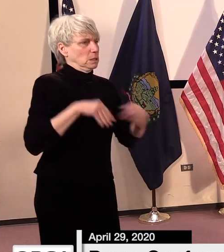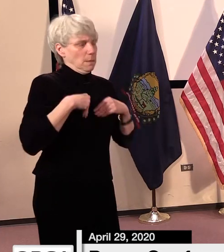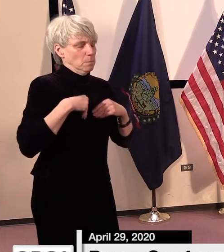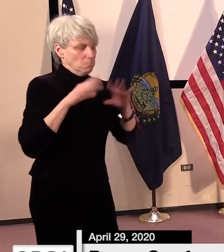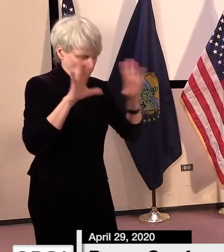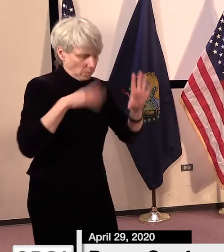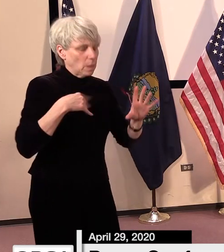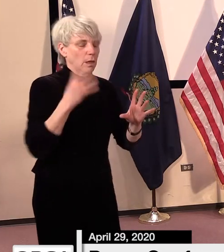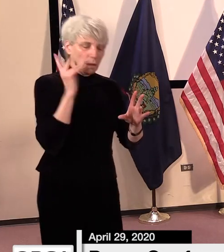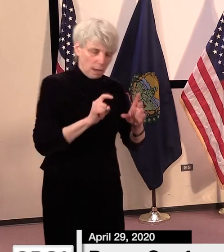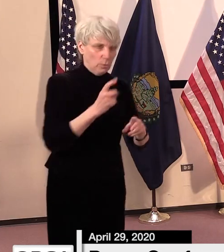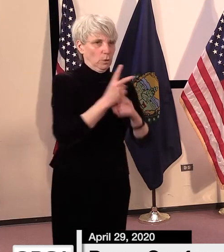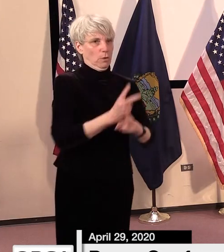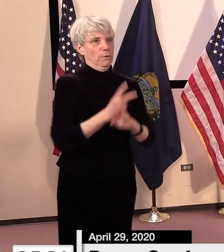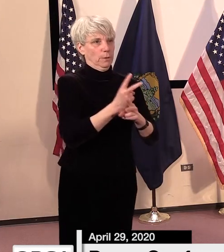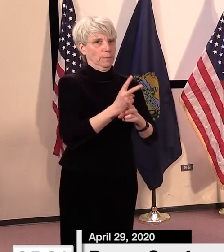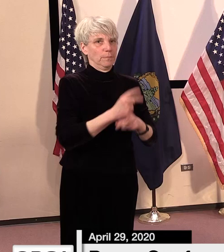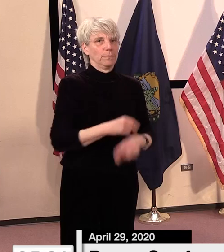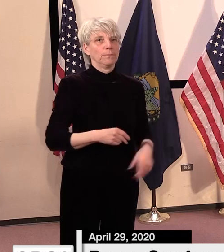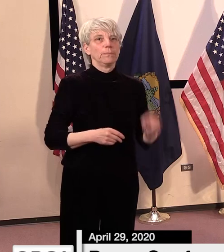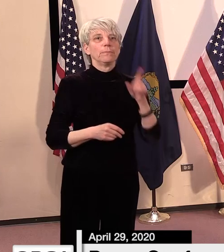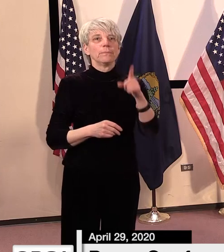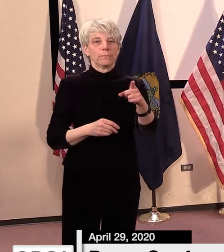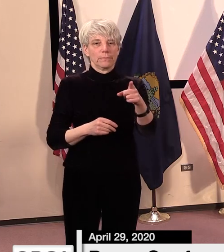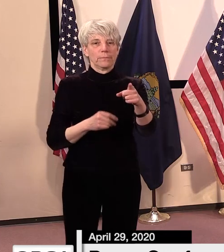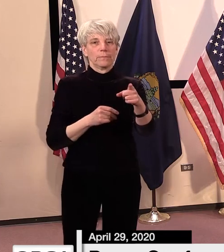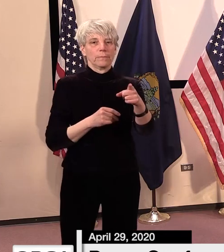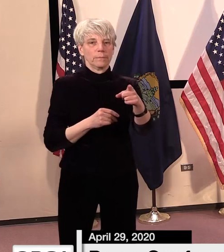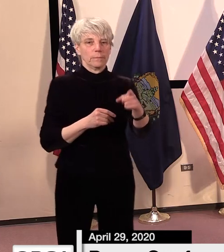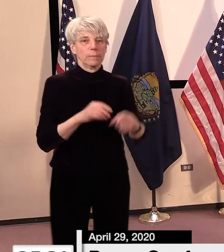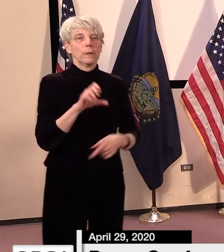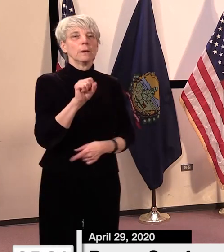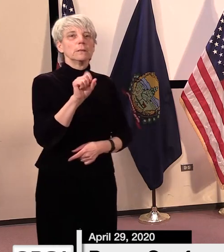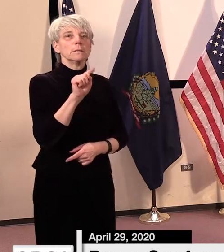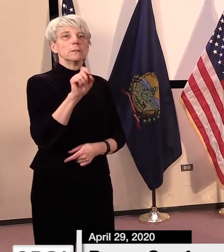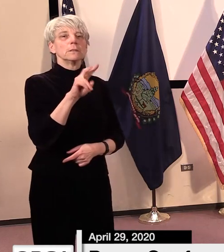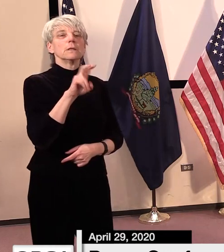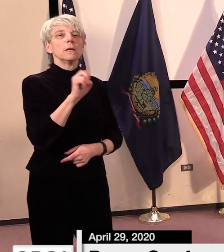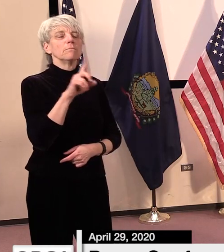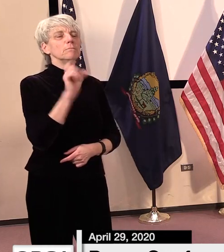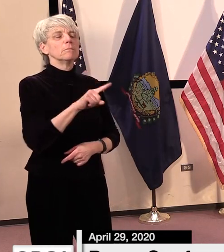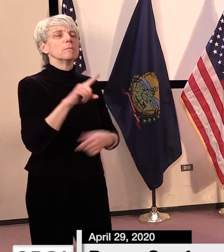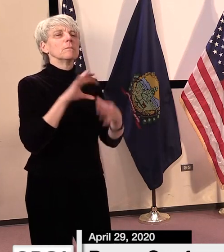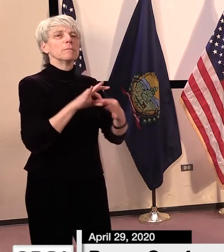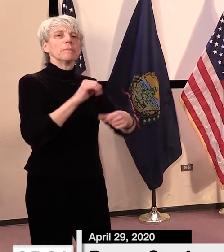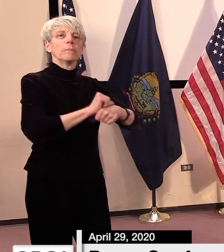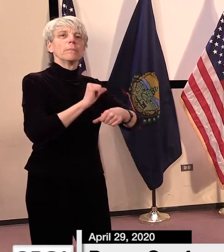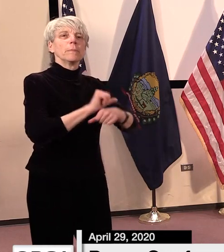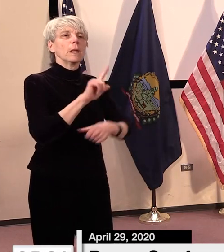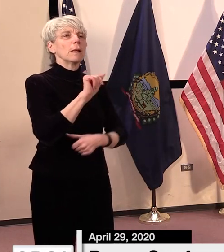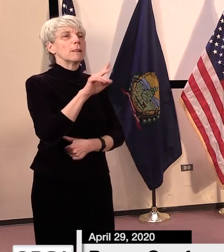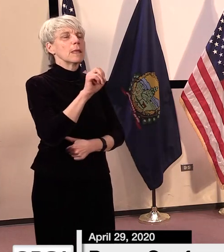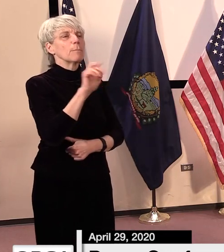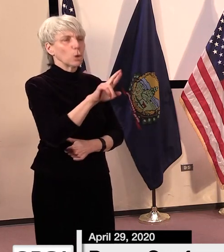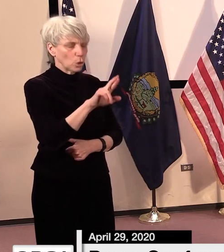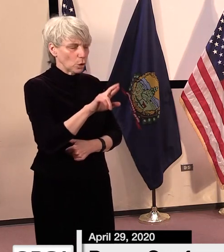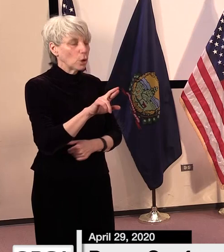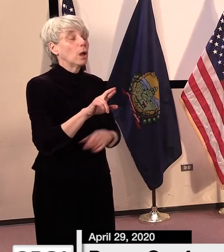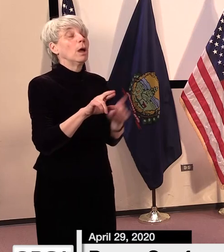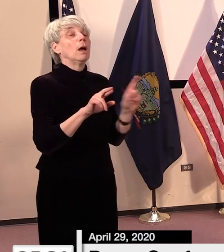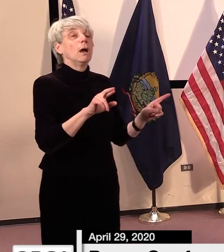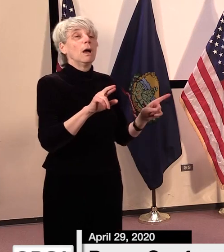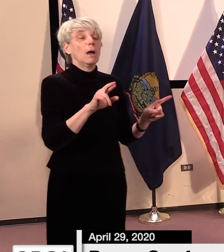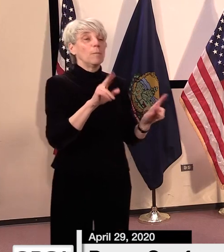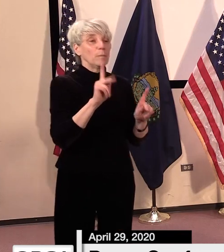On the labor side, Governor, we've gotten a few correspondence from folks who were on the waiting list. They got their